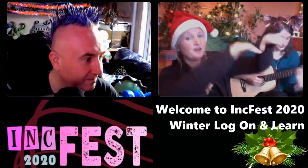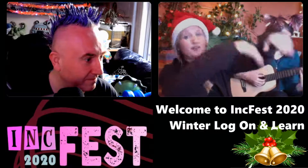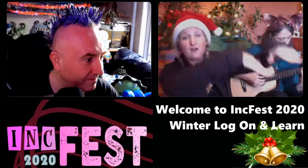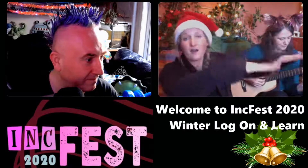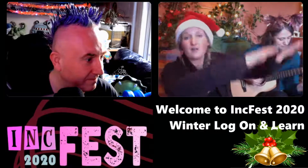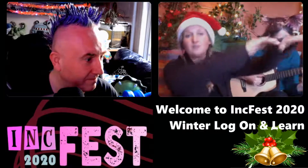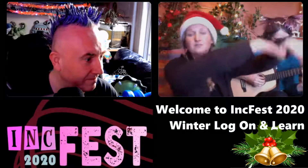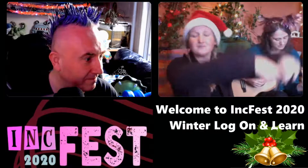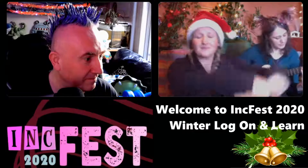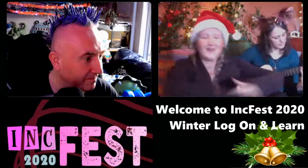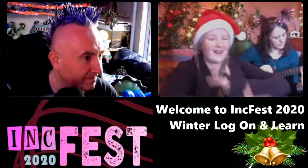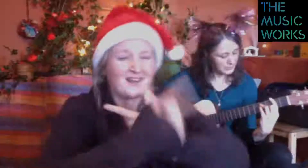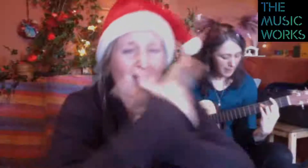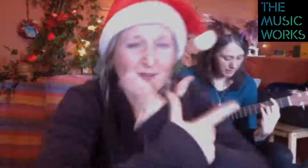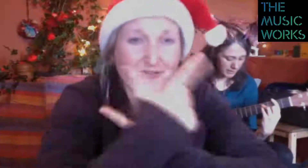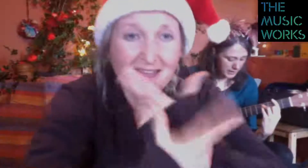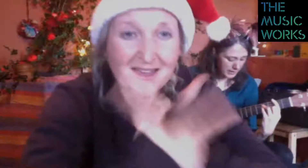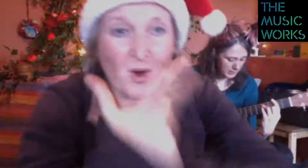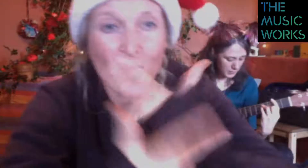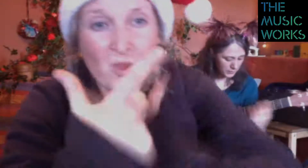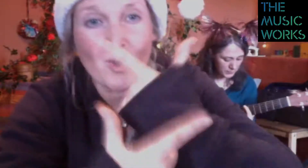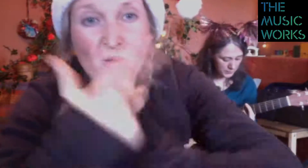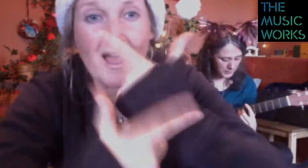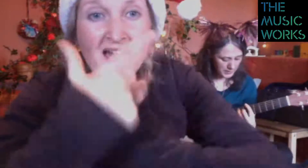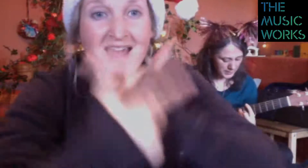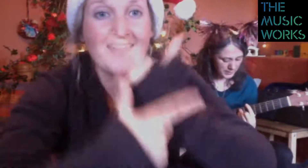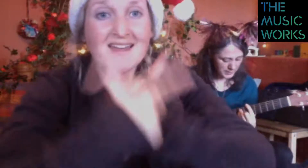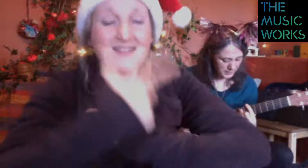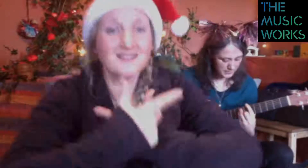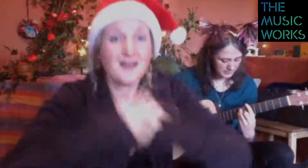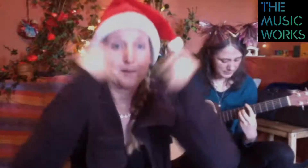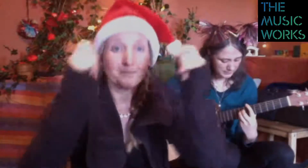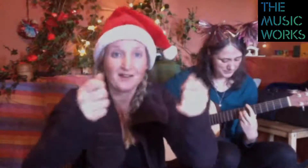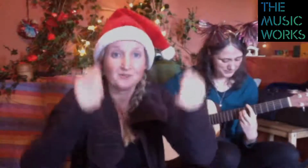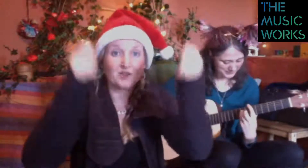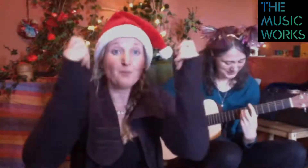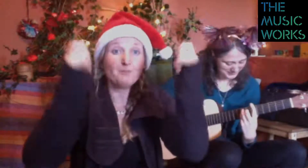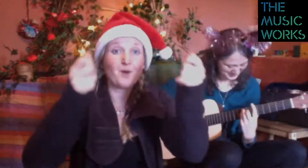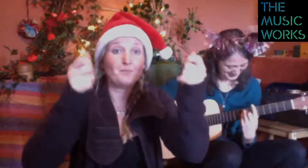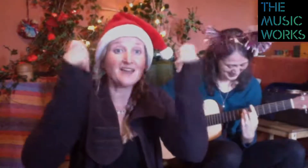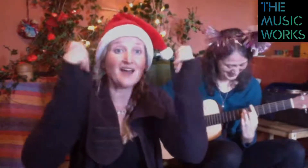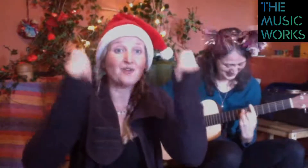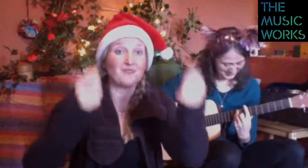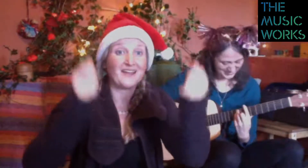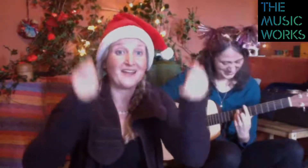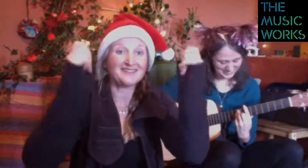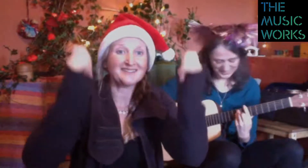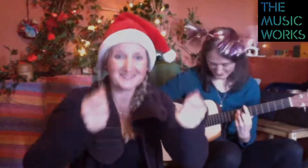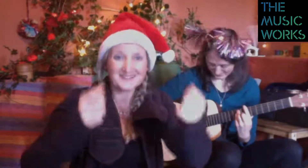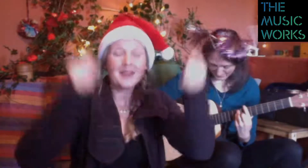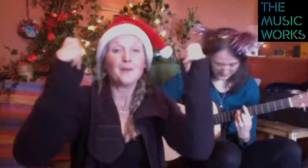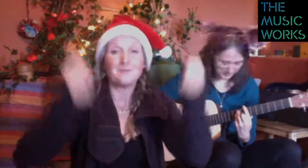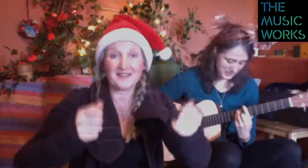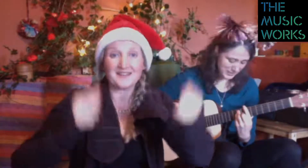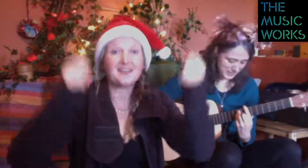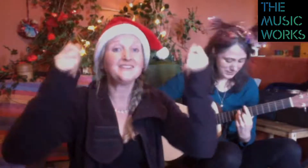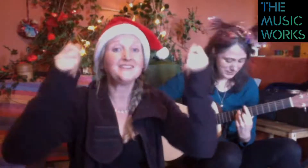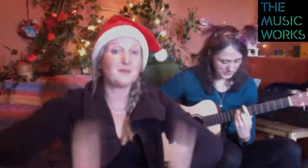go, laughing all the way. Bells on bobtail ring, making